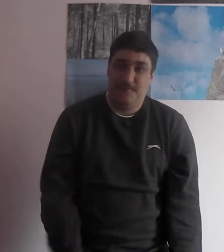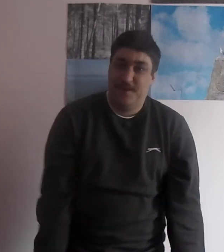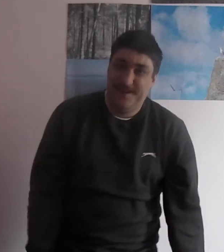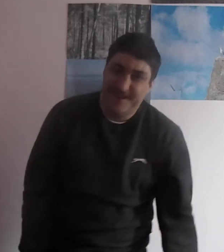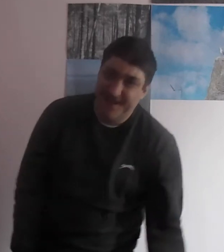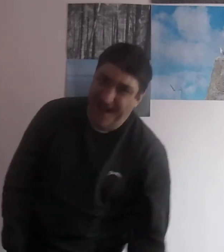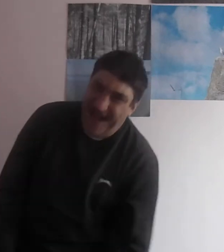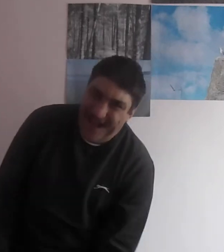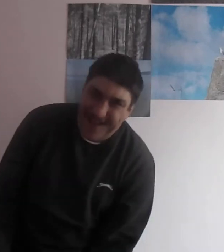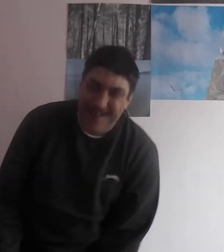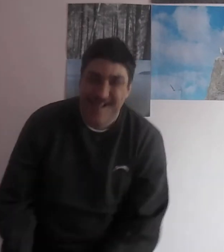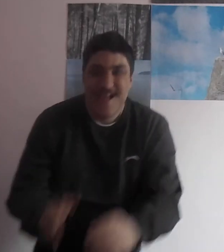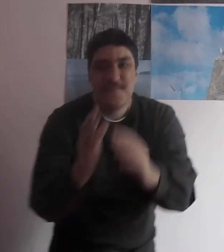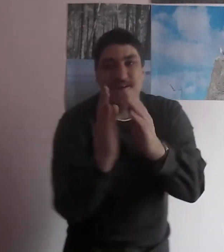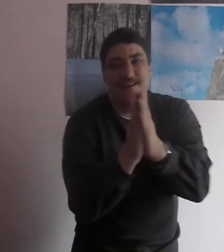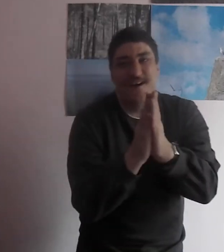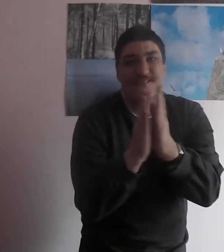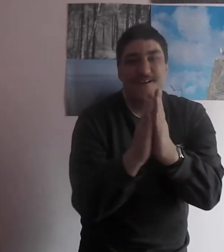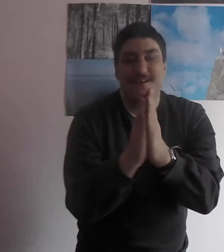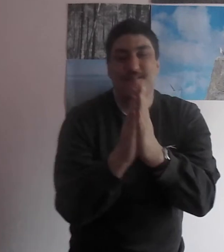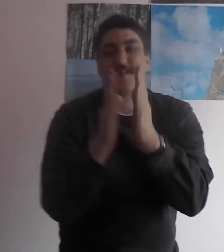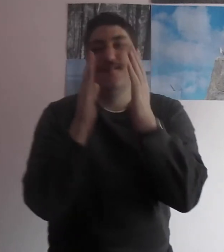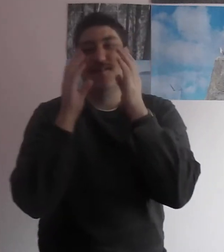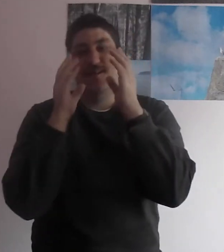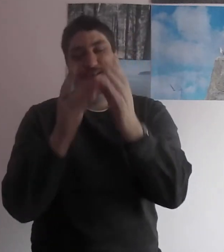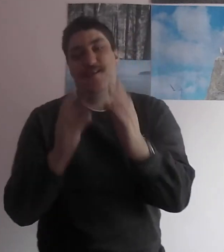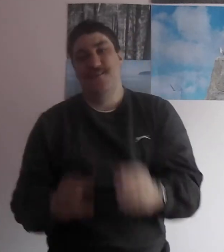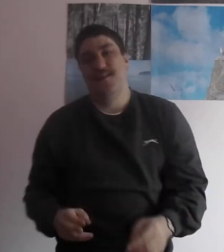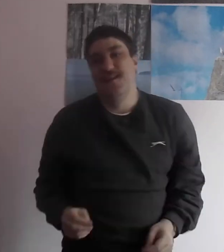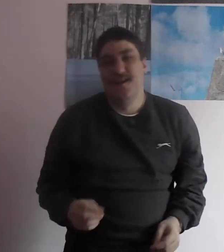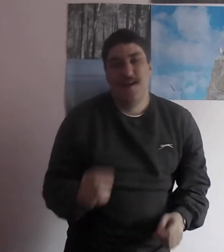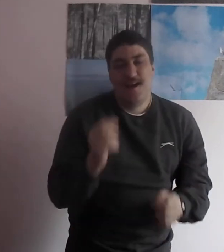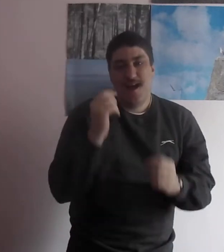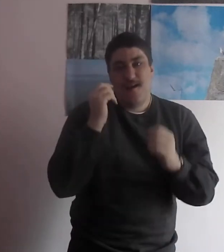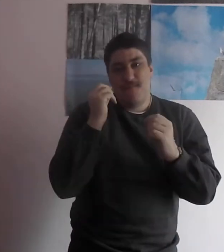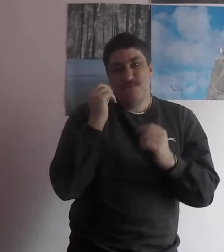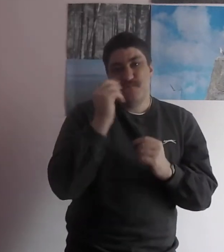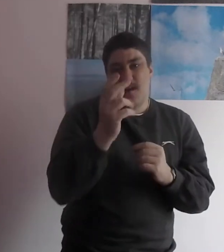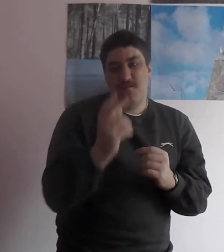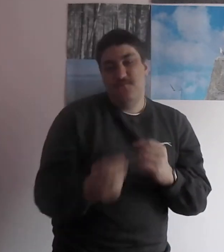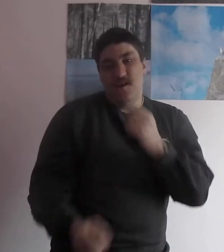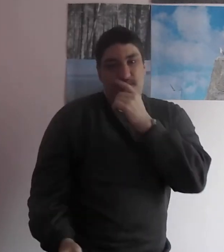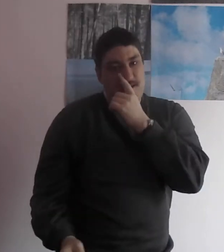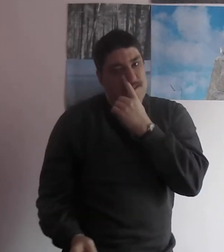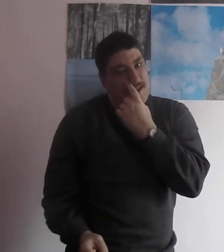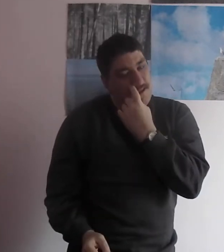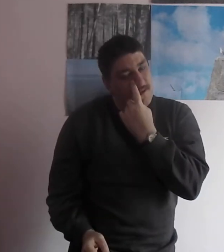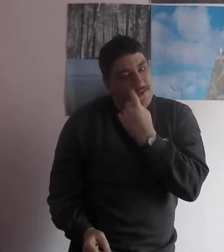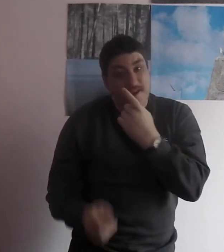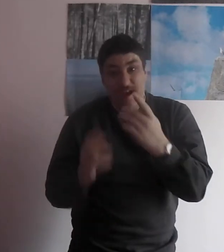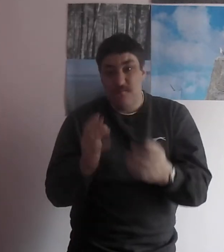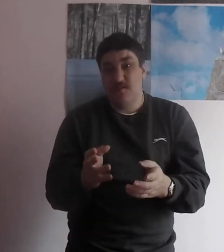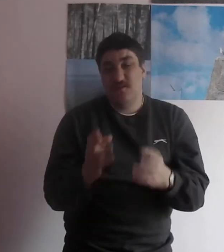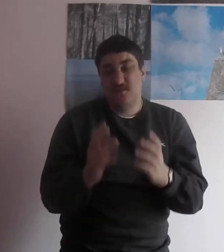rambling. But no, seriously. Don't you find these days, though, that games are too